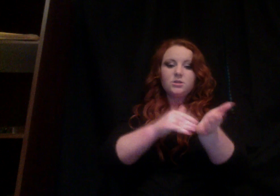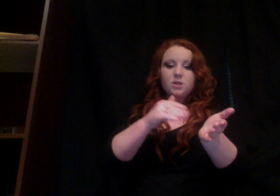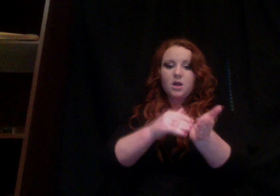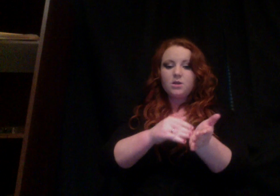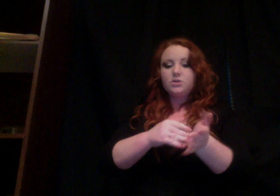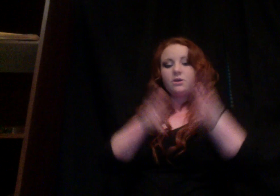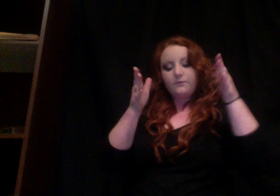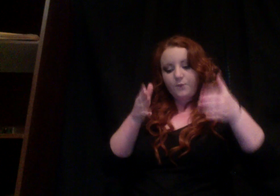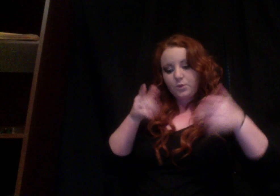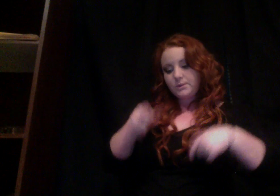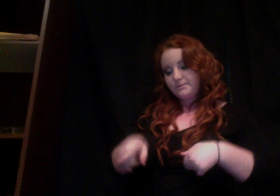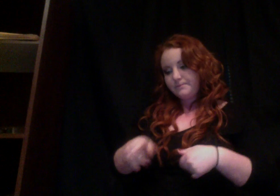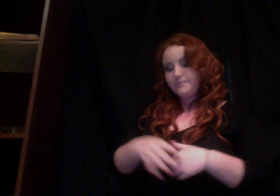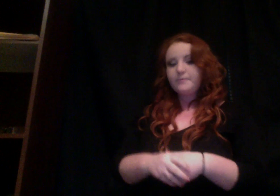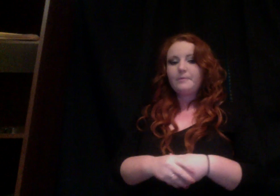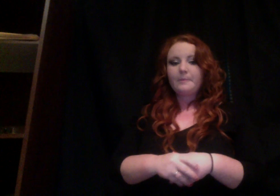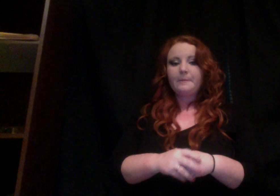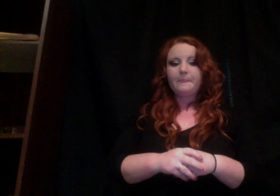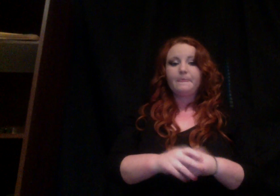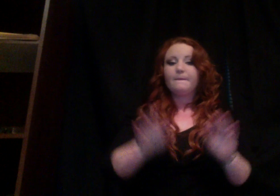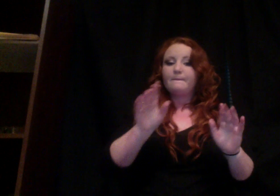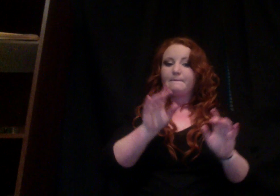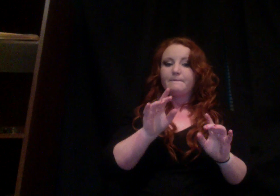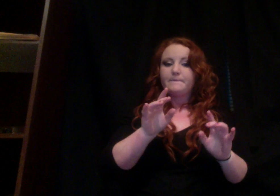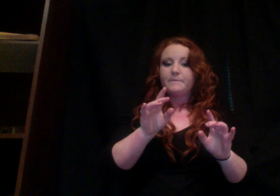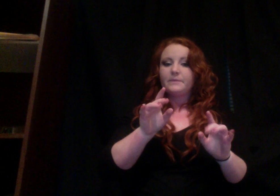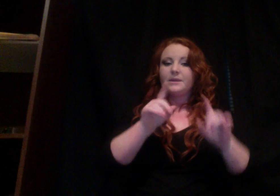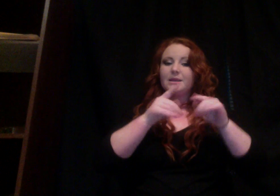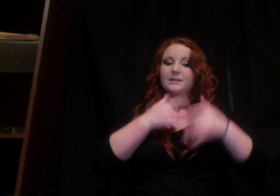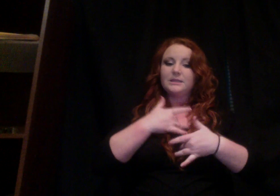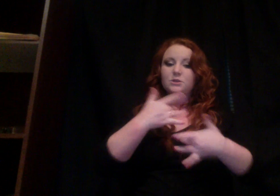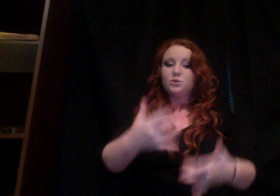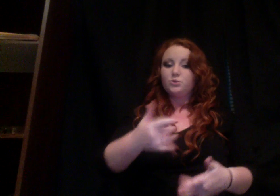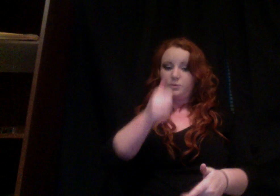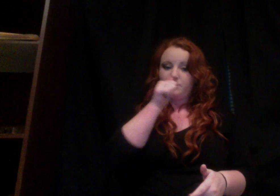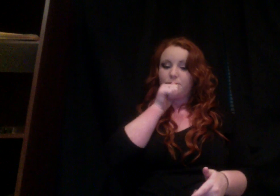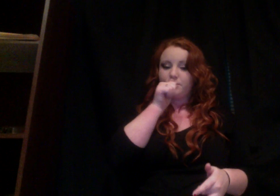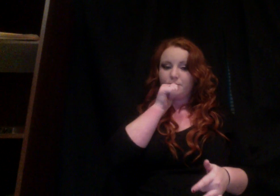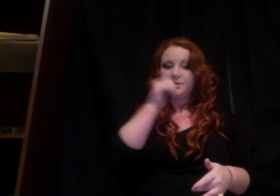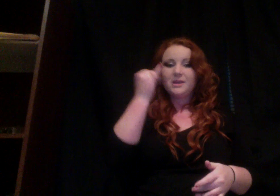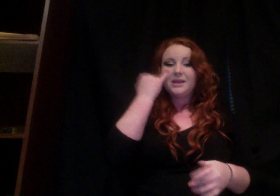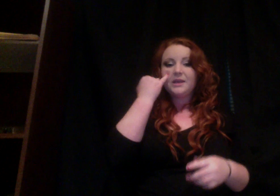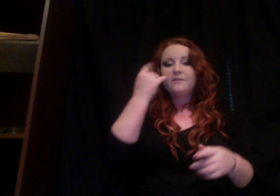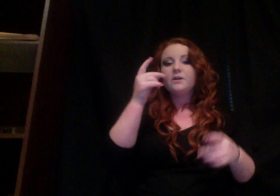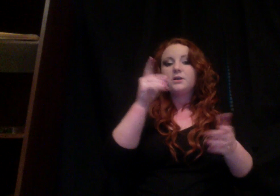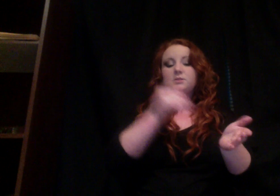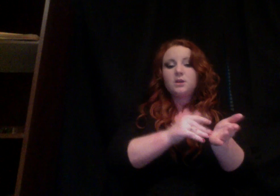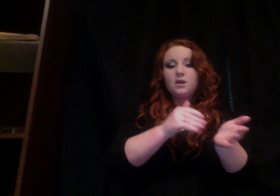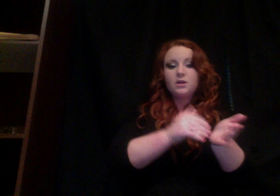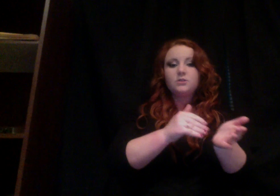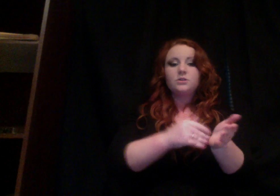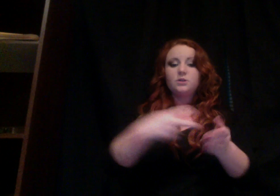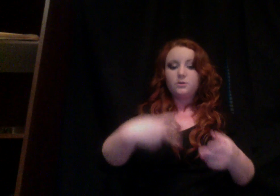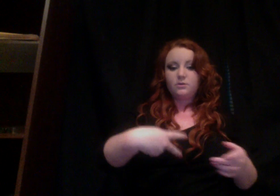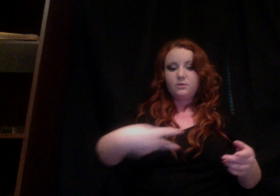very modest and very private. If the doctor does remove any tissue during these